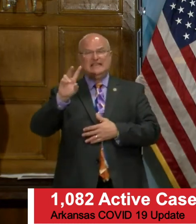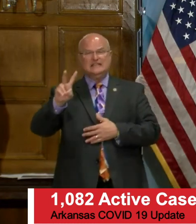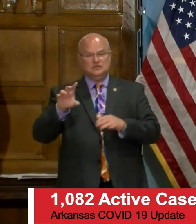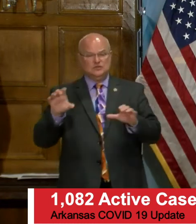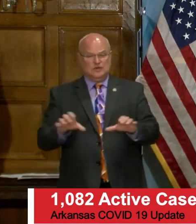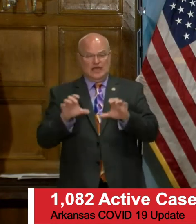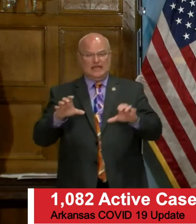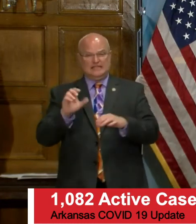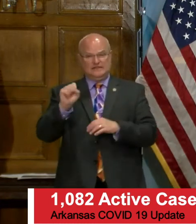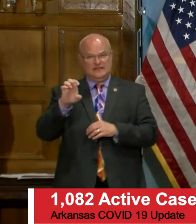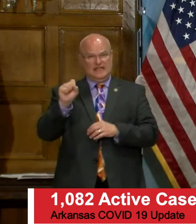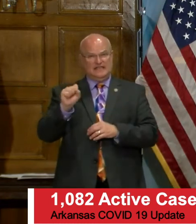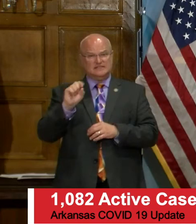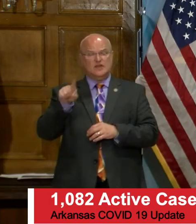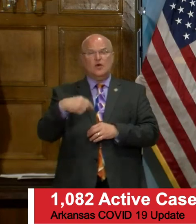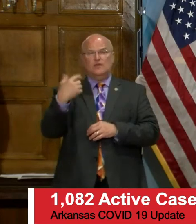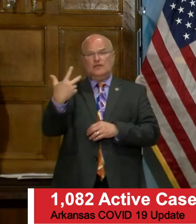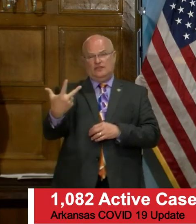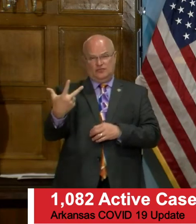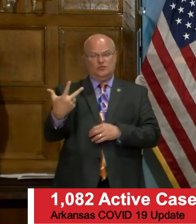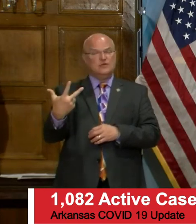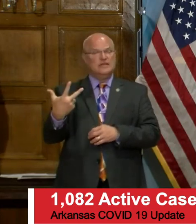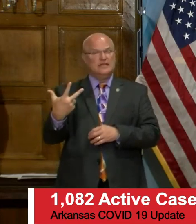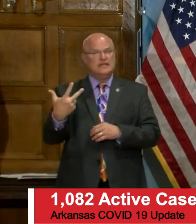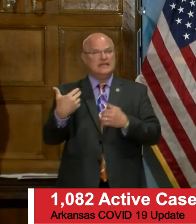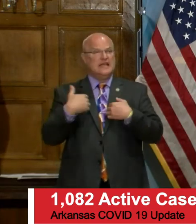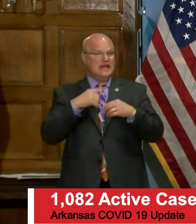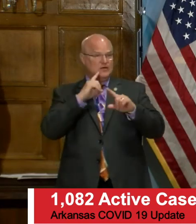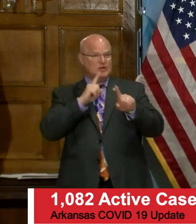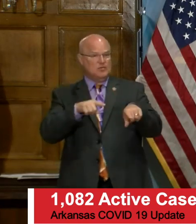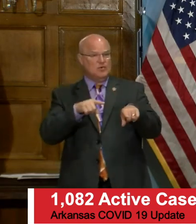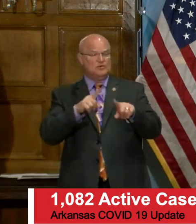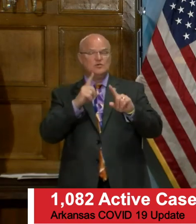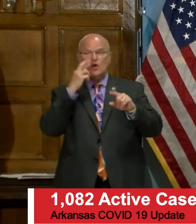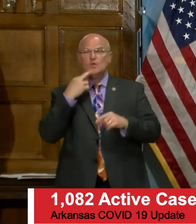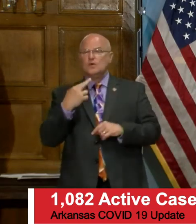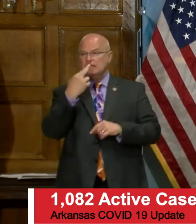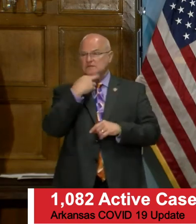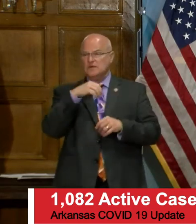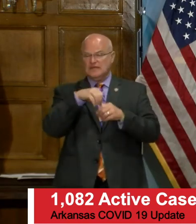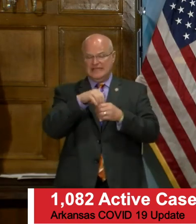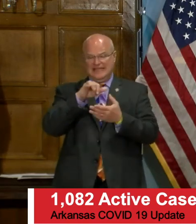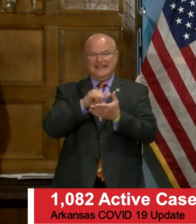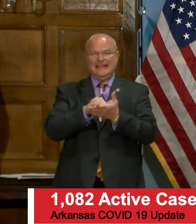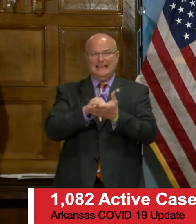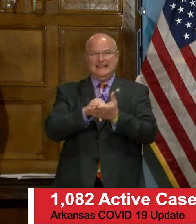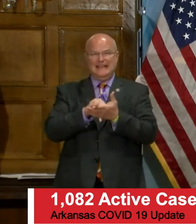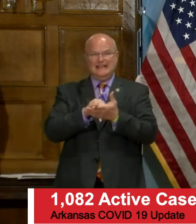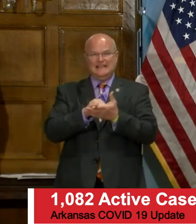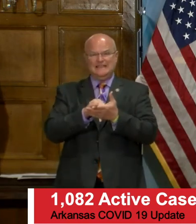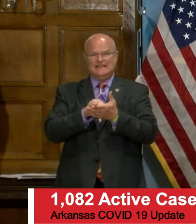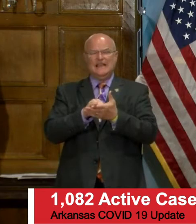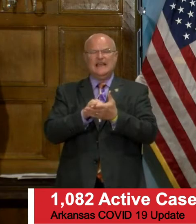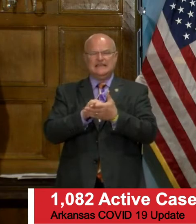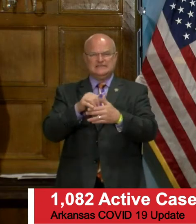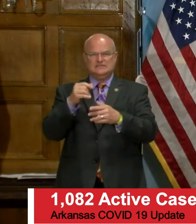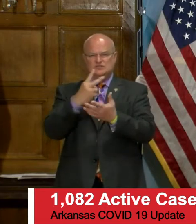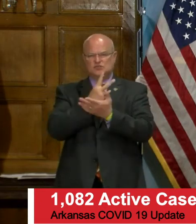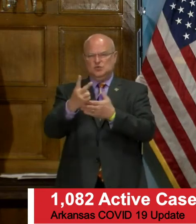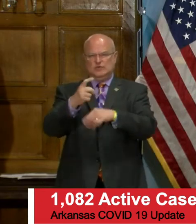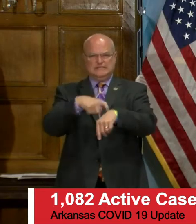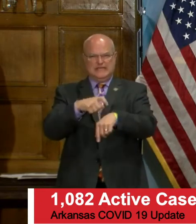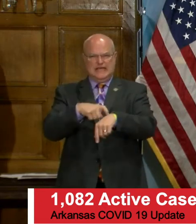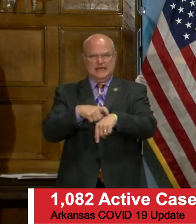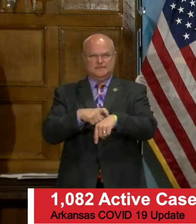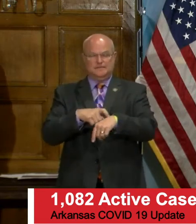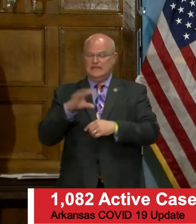1,082 active cases. Only 3 of them had reported being to a restaurant within that incubation period.